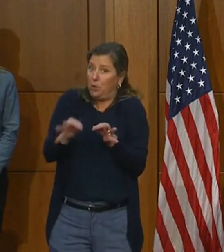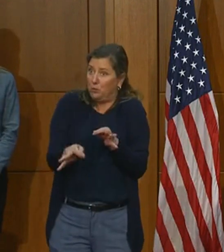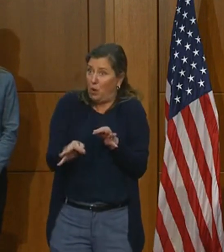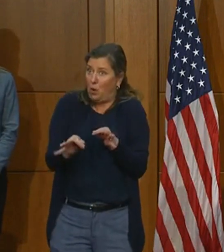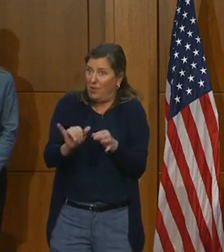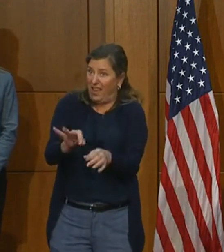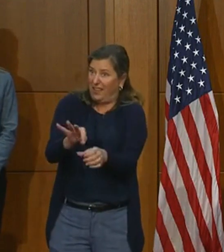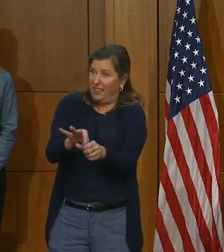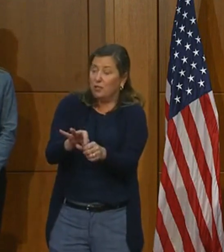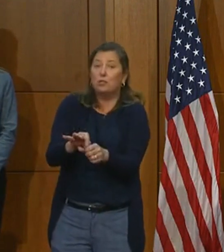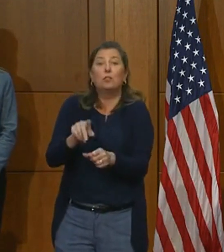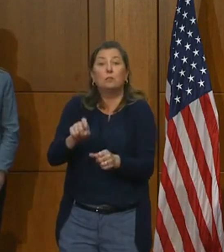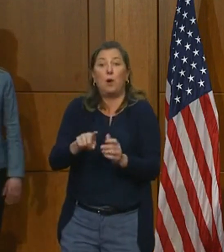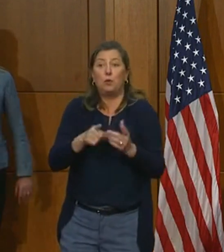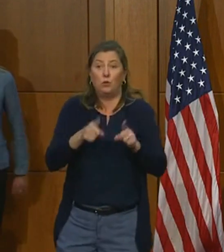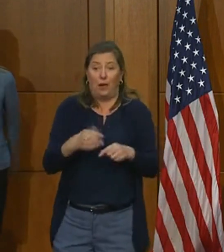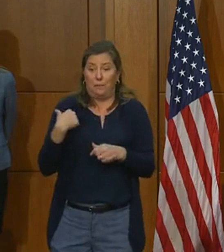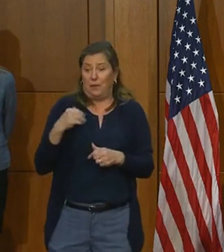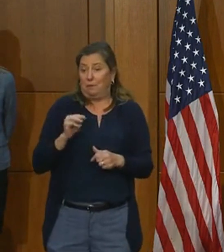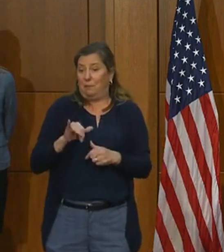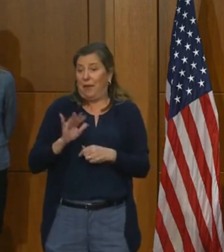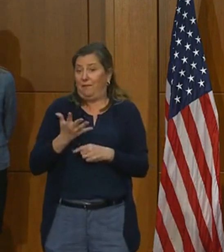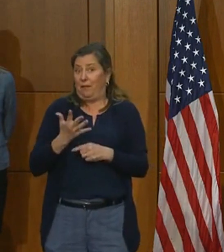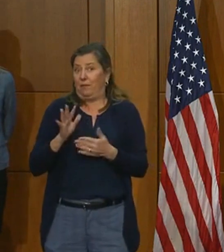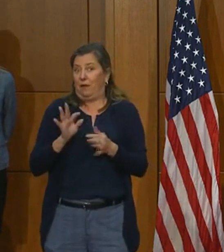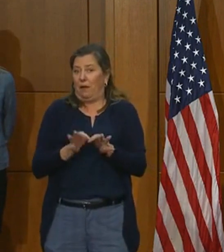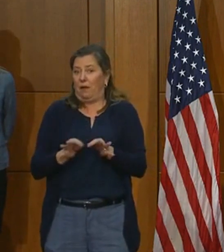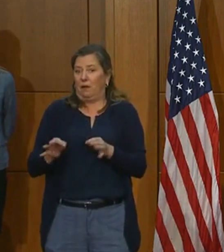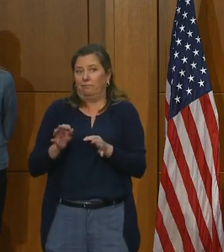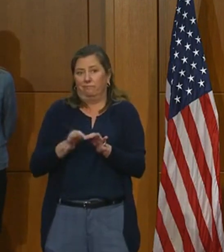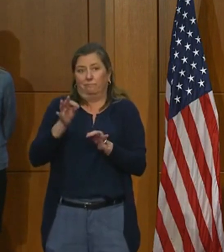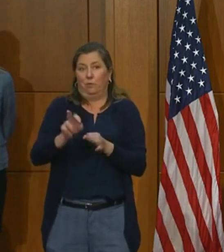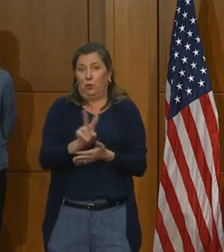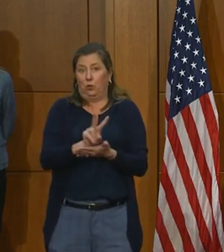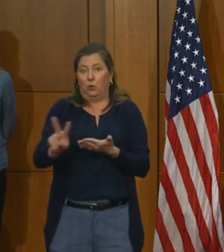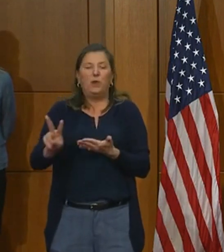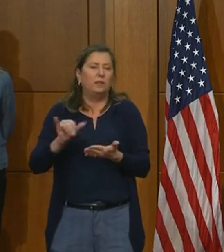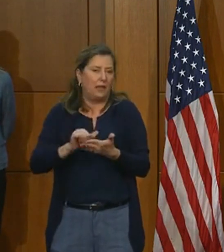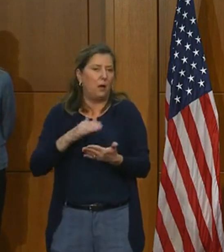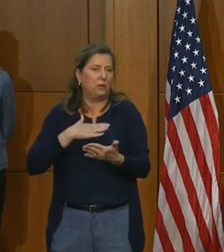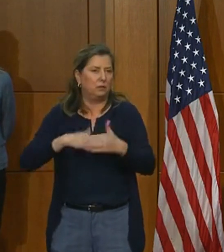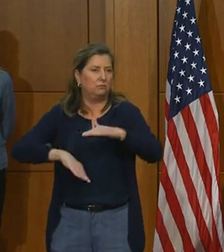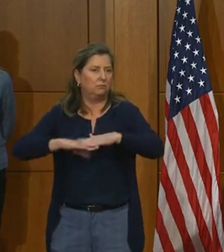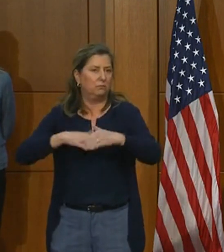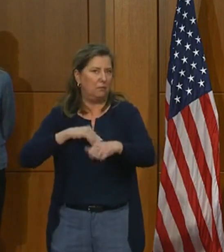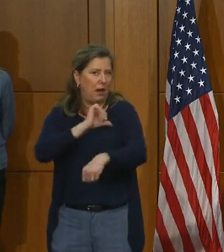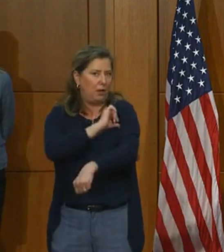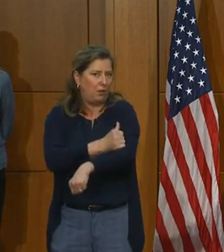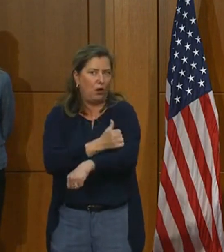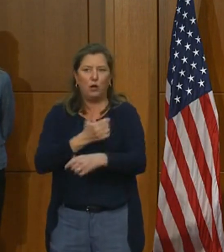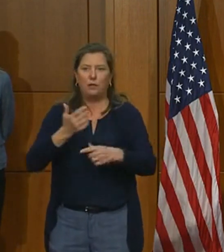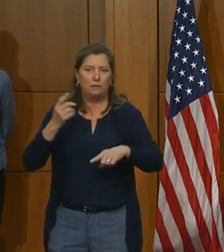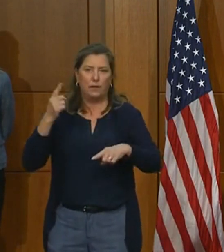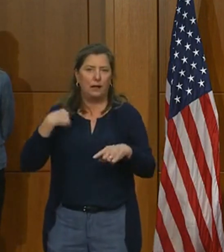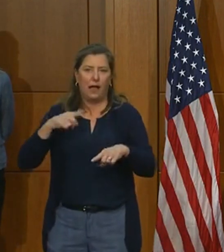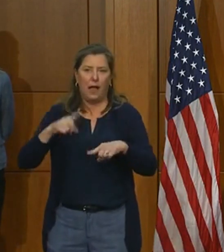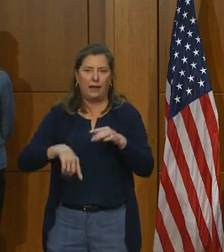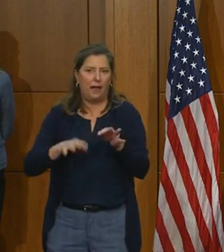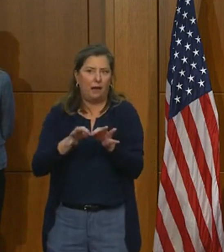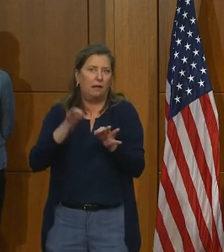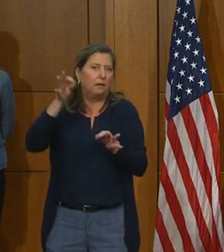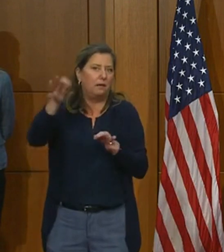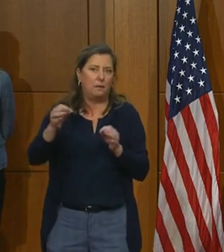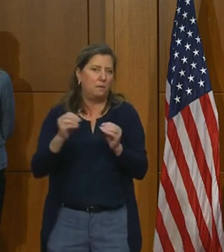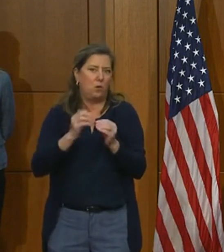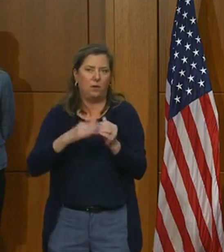which was initially on May 5th, for 2 weeks. That's the authority that I have, but I can't